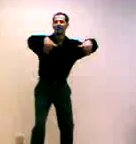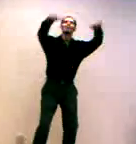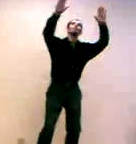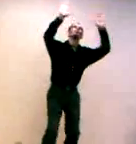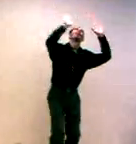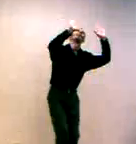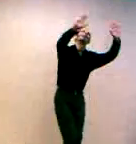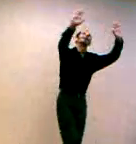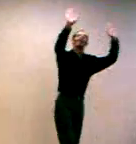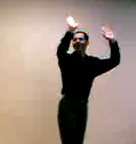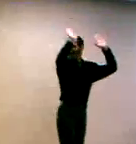to give